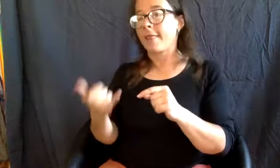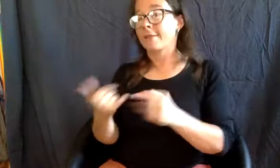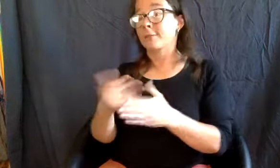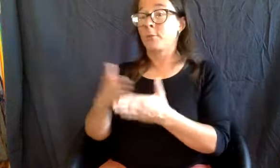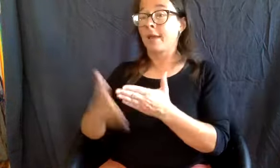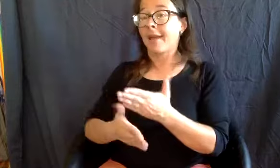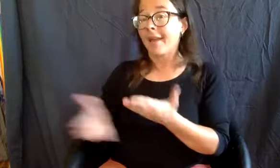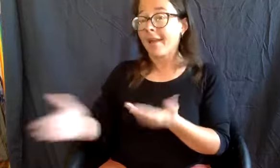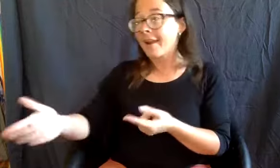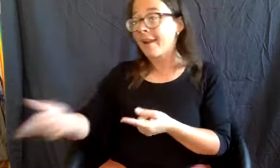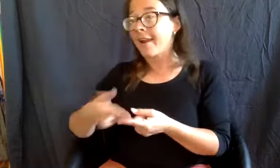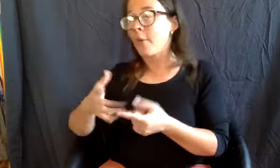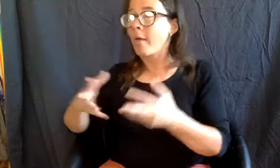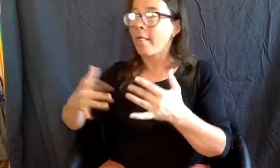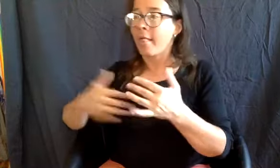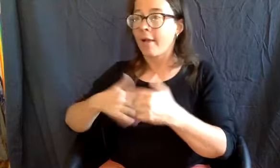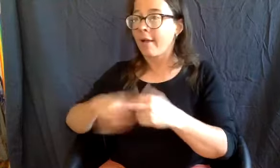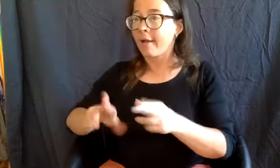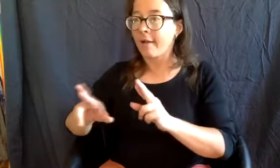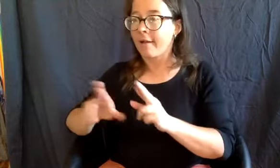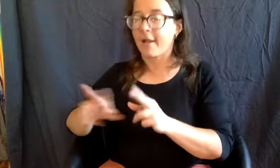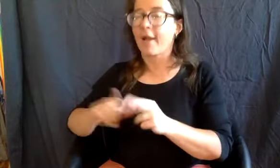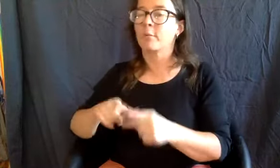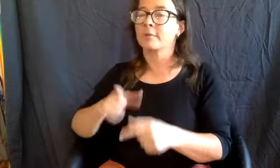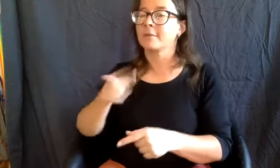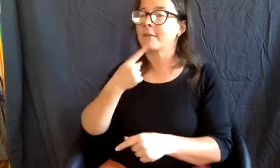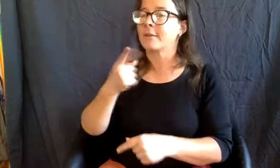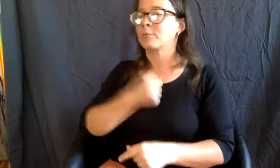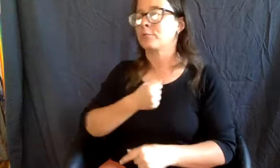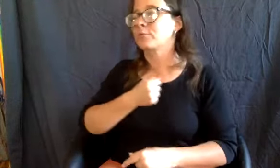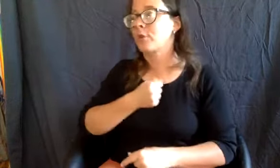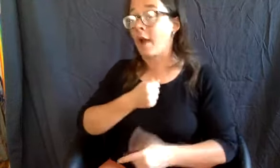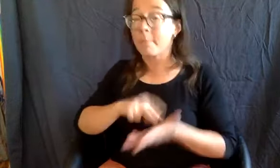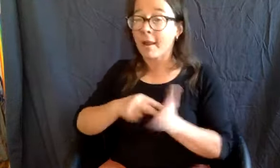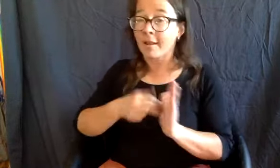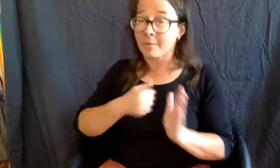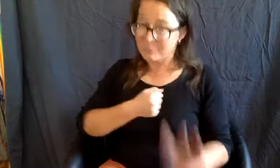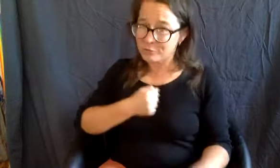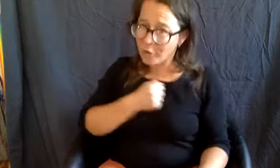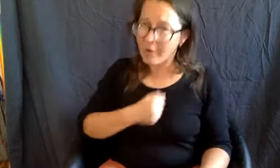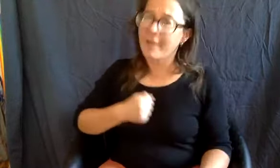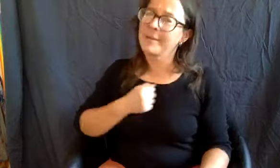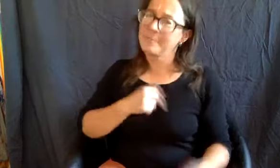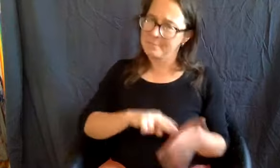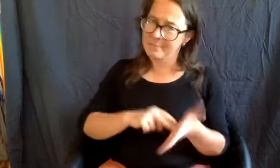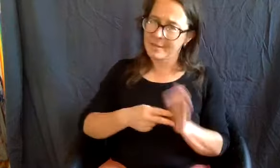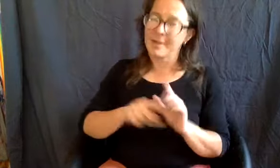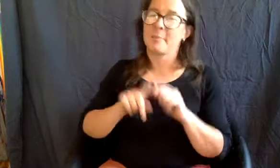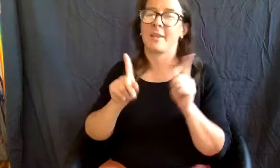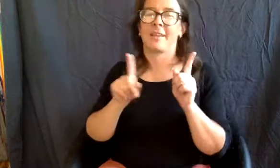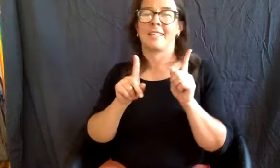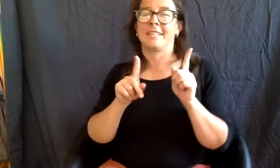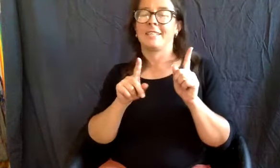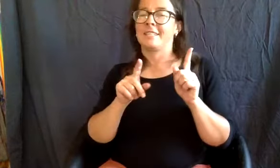truly meant it. But, years started rolling on by, and I can remember waking up one more morning, and she's sitting up in bed, only this time she's not really concerned. She's